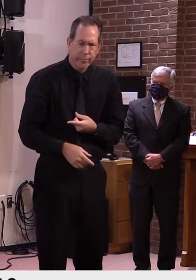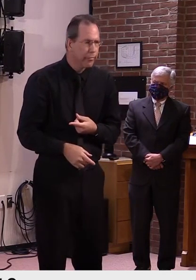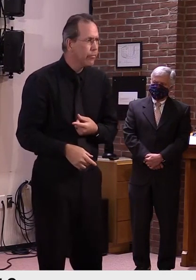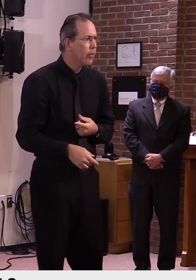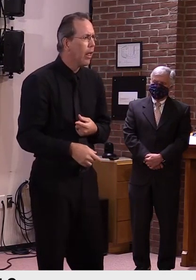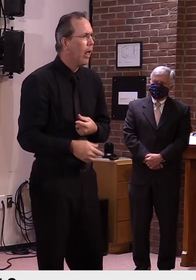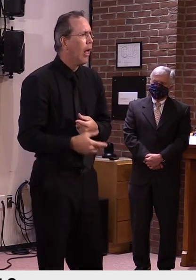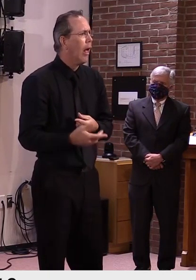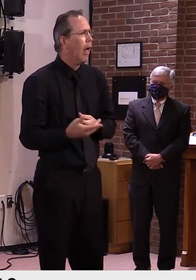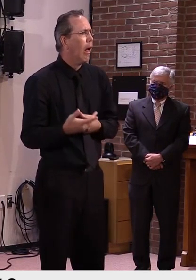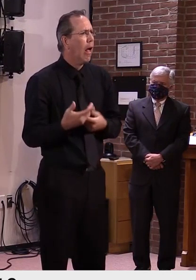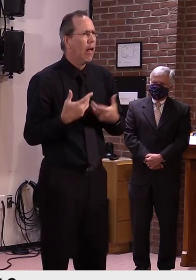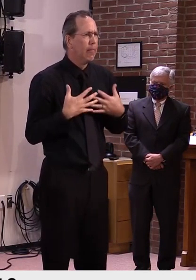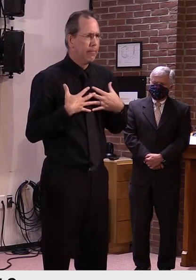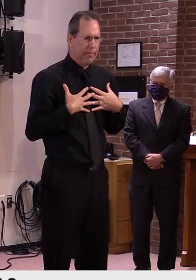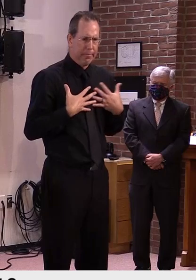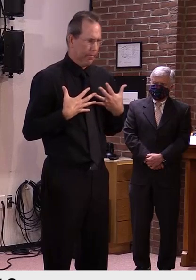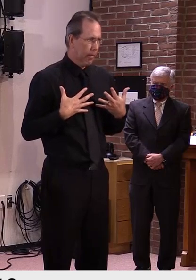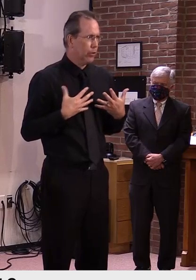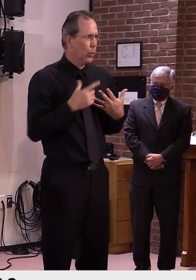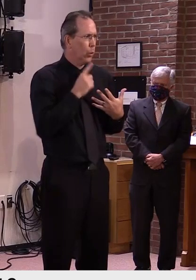to them. Okay.